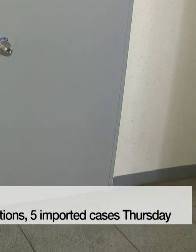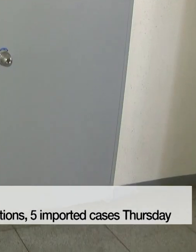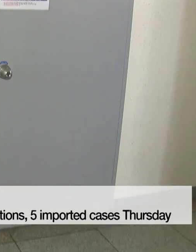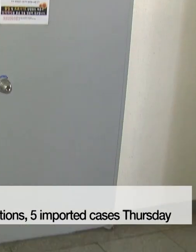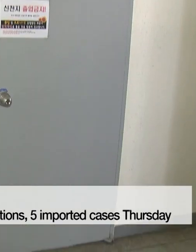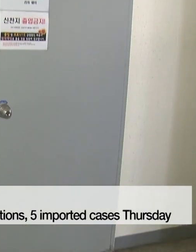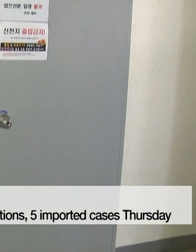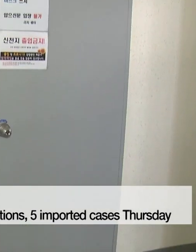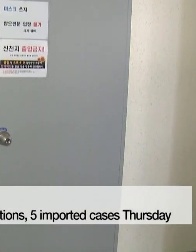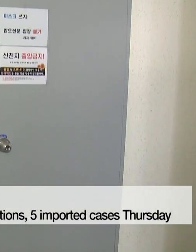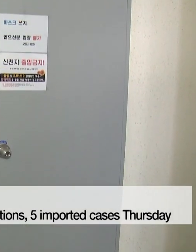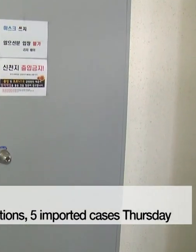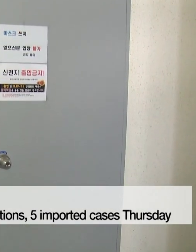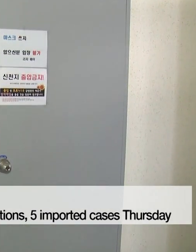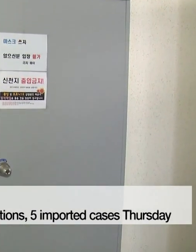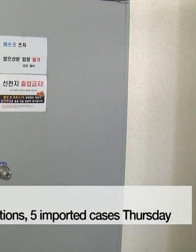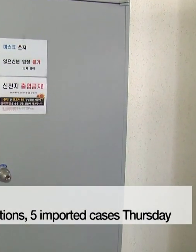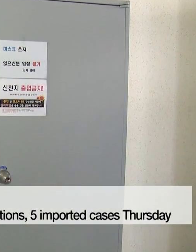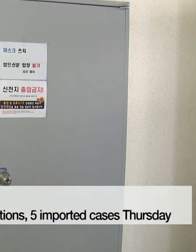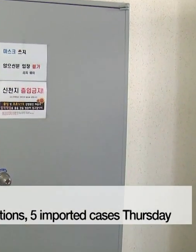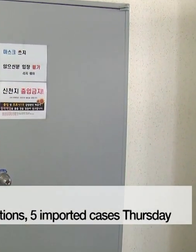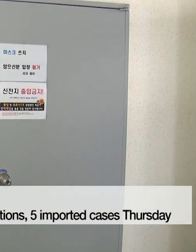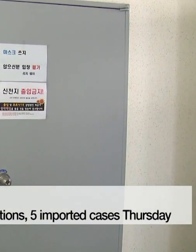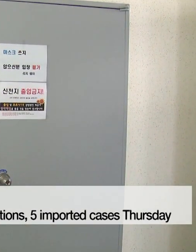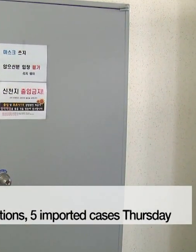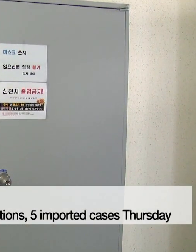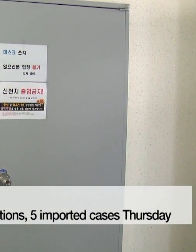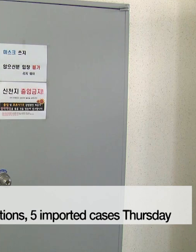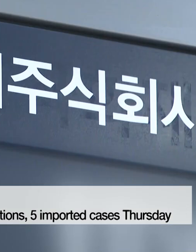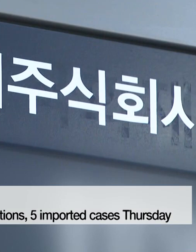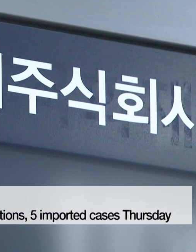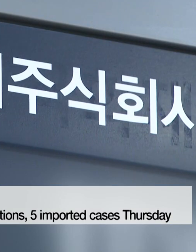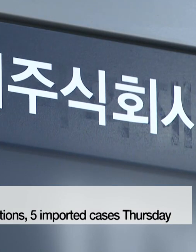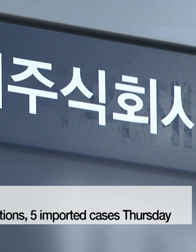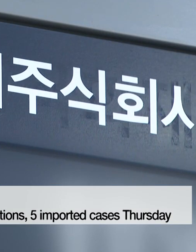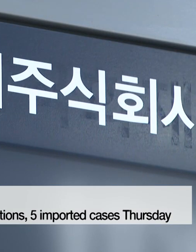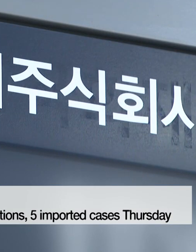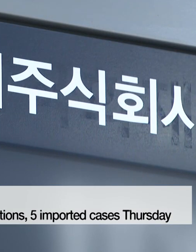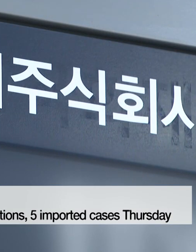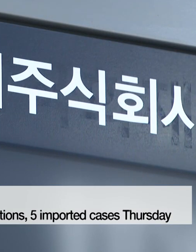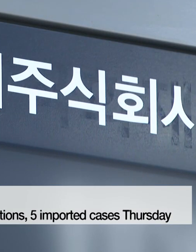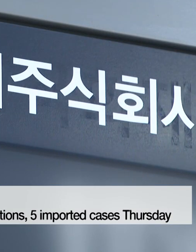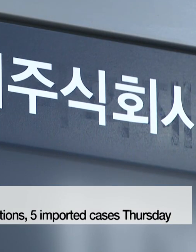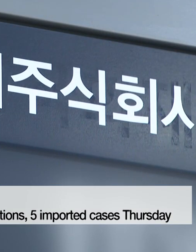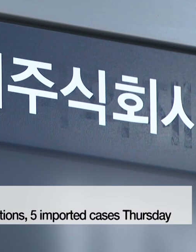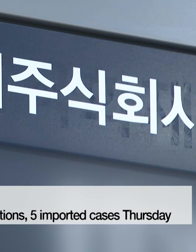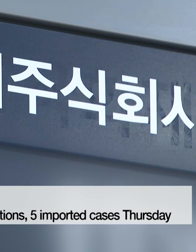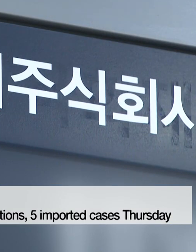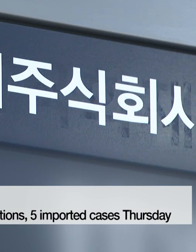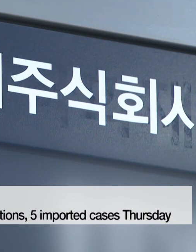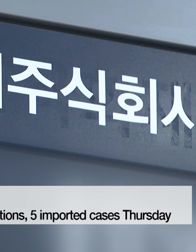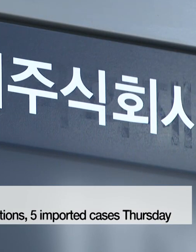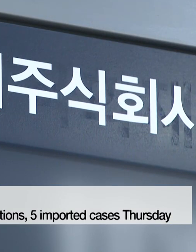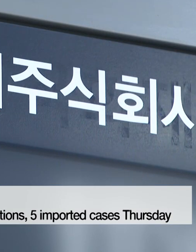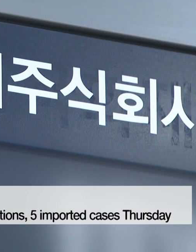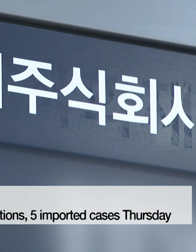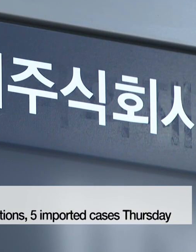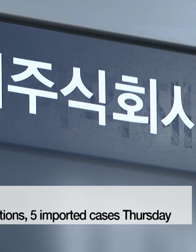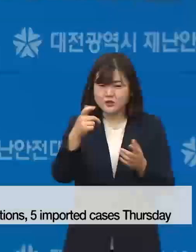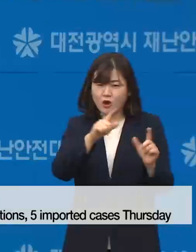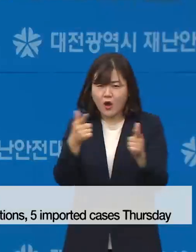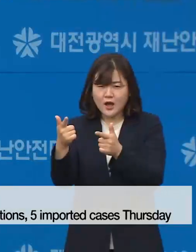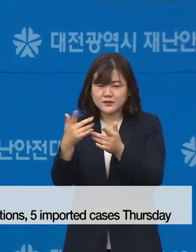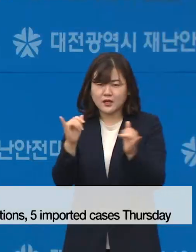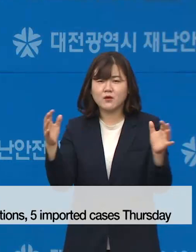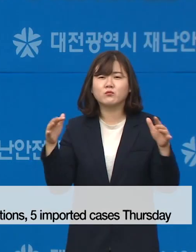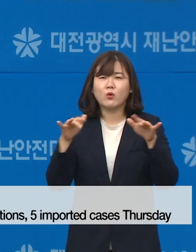company Richway still added on a daily basis. 205 total cases have been confirmed as of Wednesday. A similar